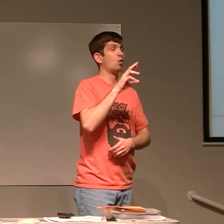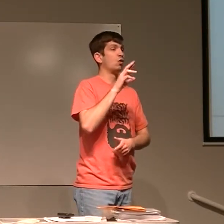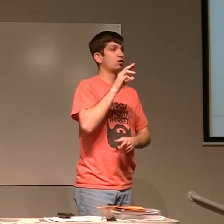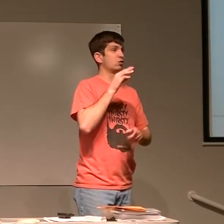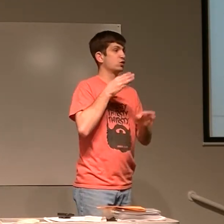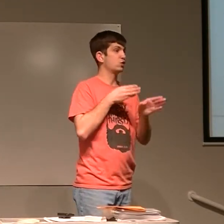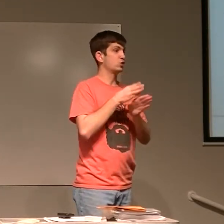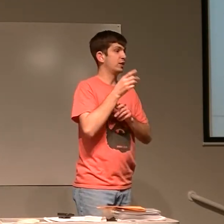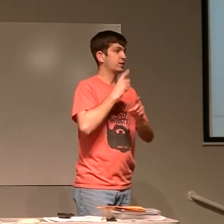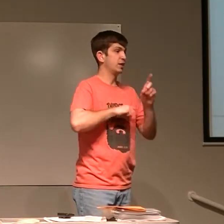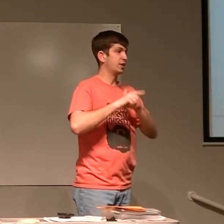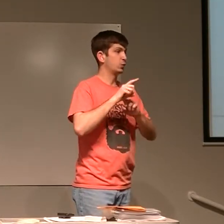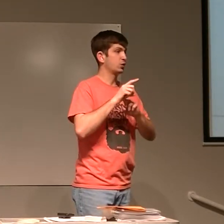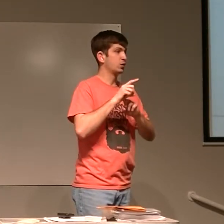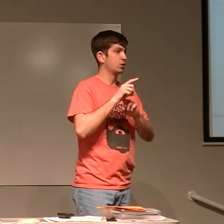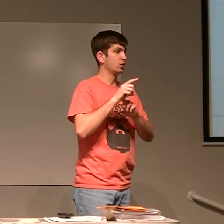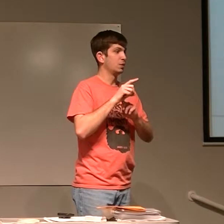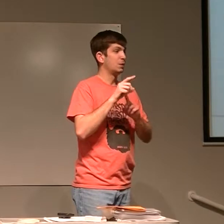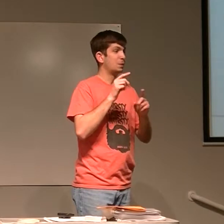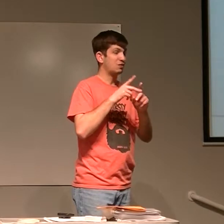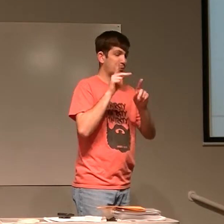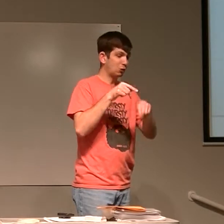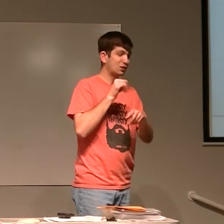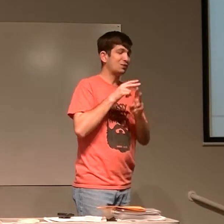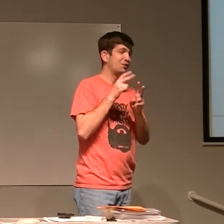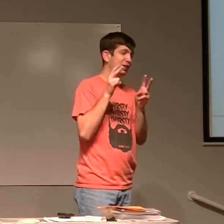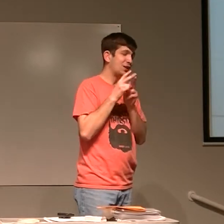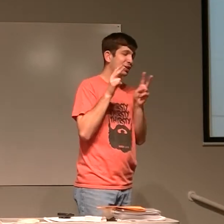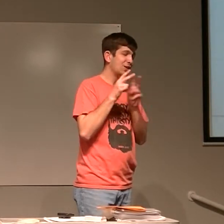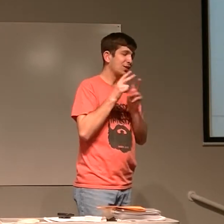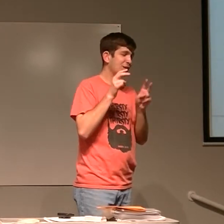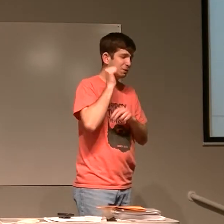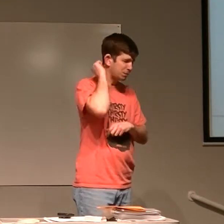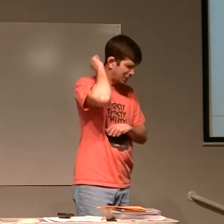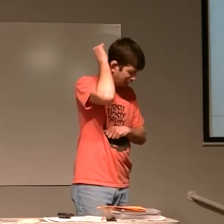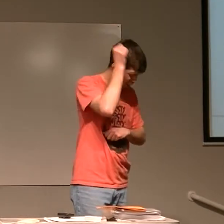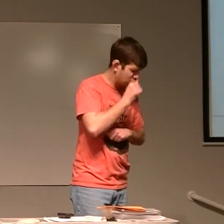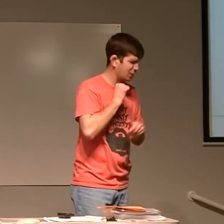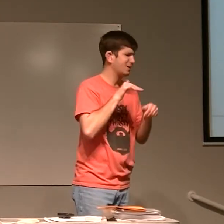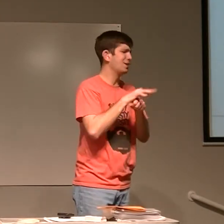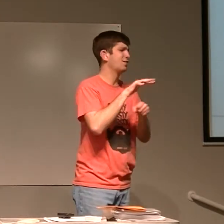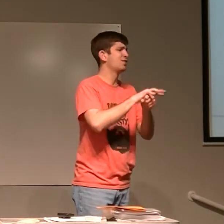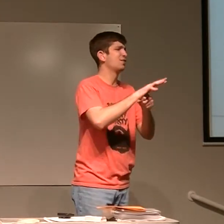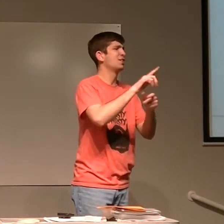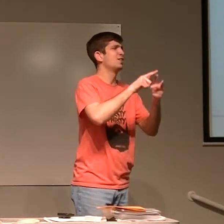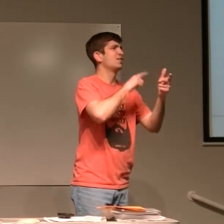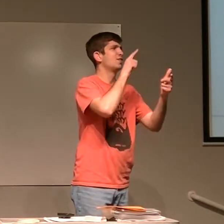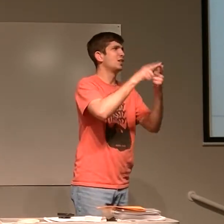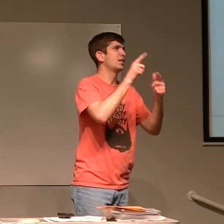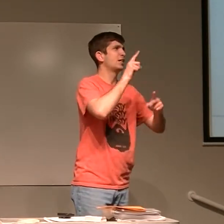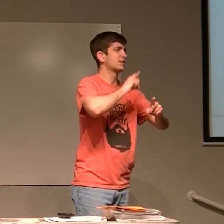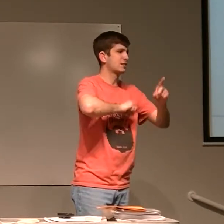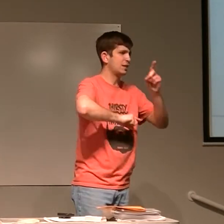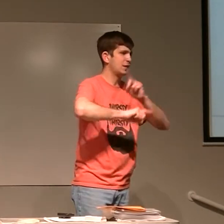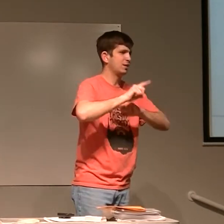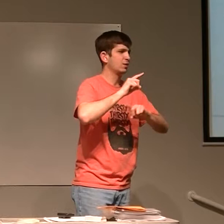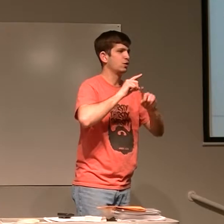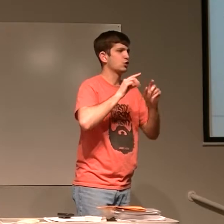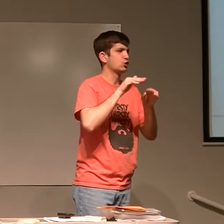or just straight sign language. But if the person's very patient enough, then they can sign